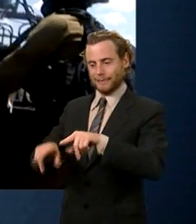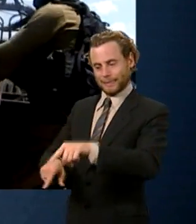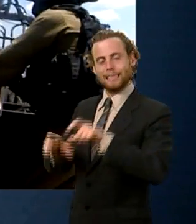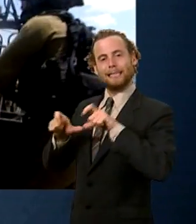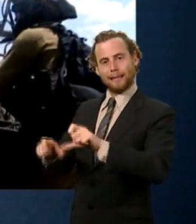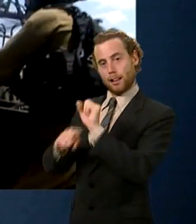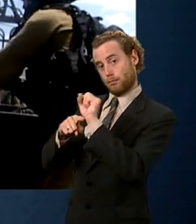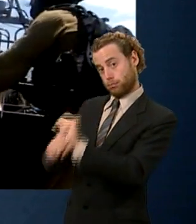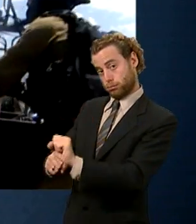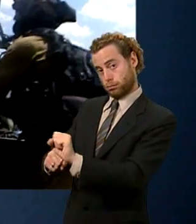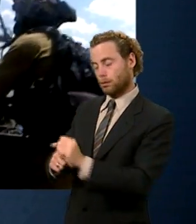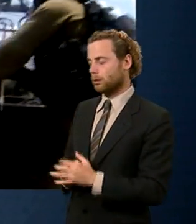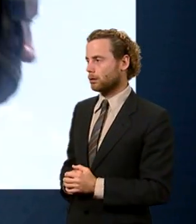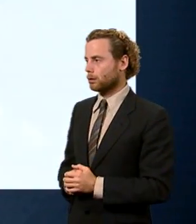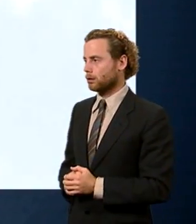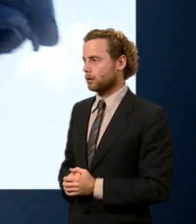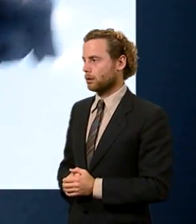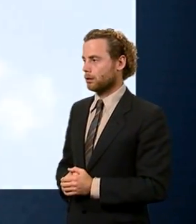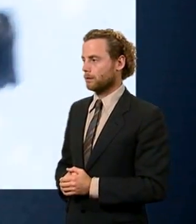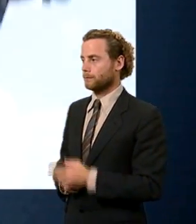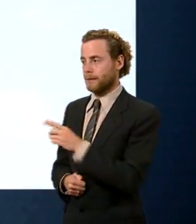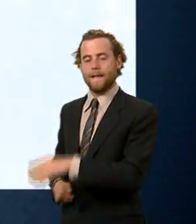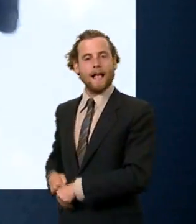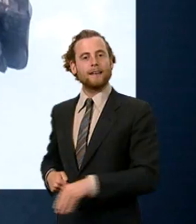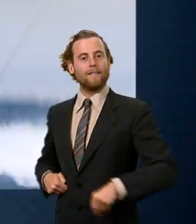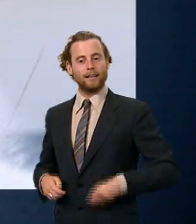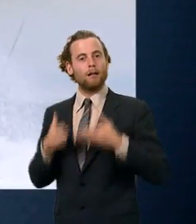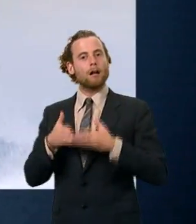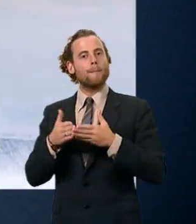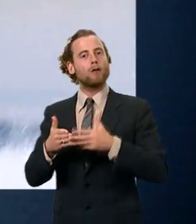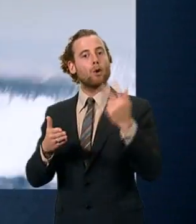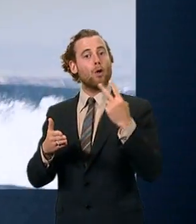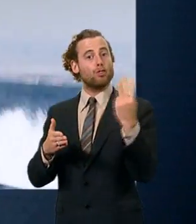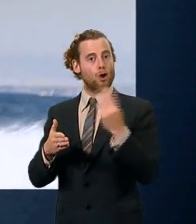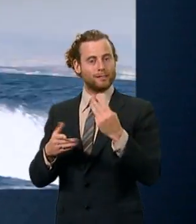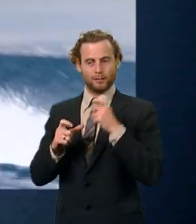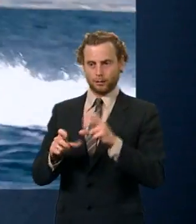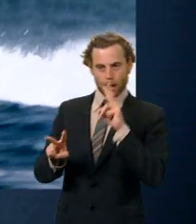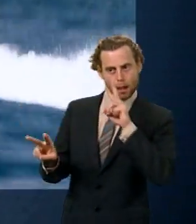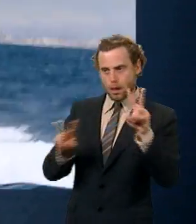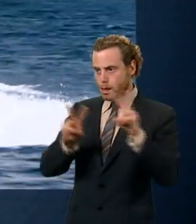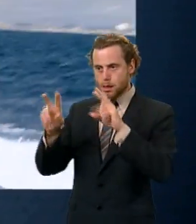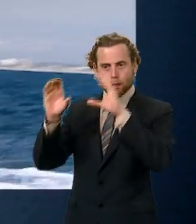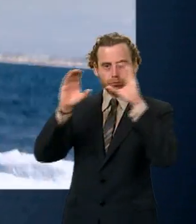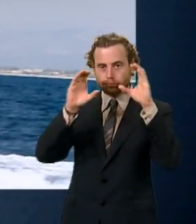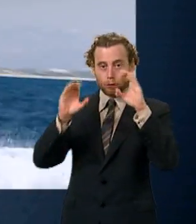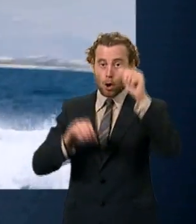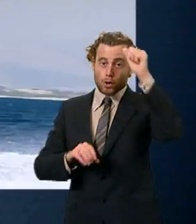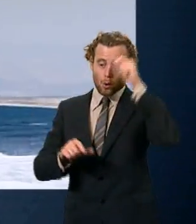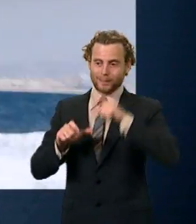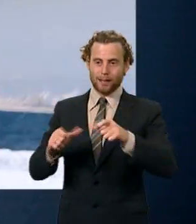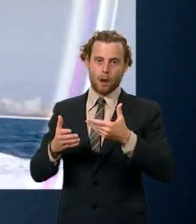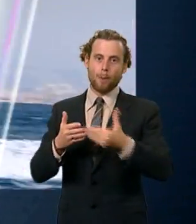Navy Commando 13 is on alert for more flotillas to come. The Battle of the Med isn't over yet.